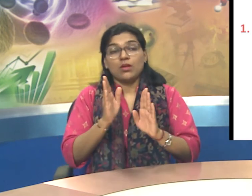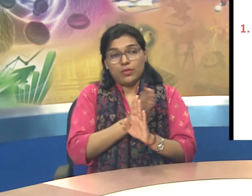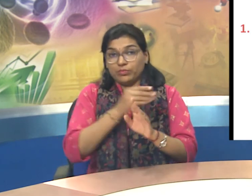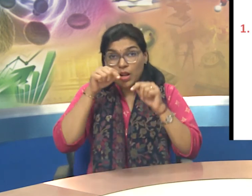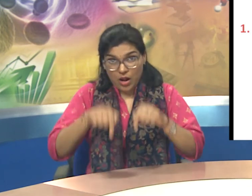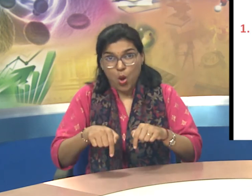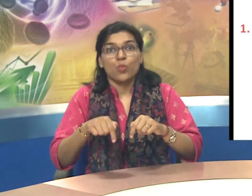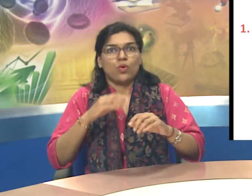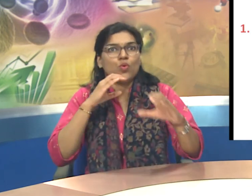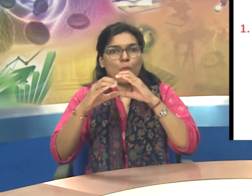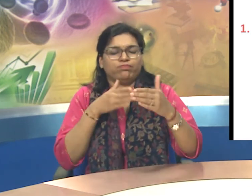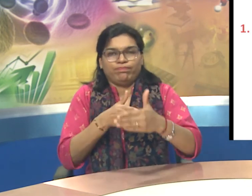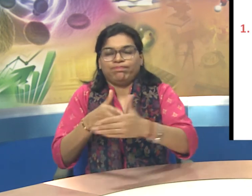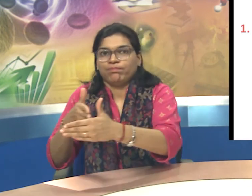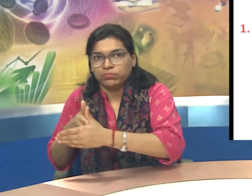picture. The